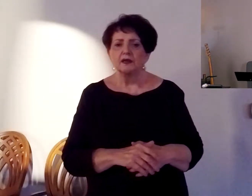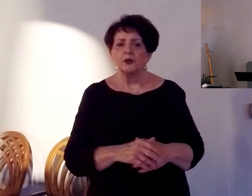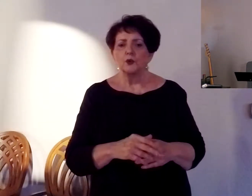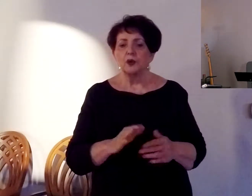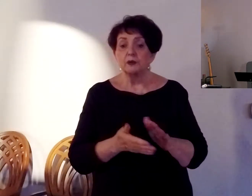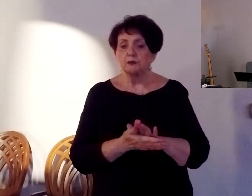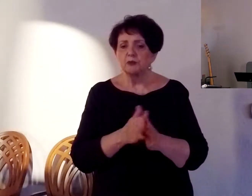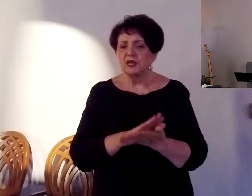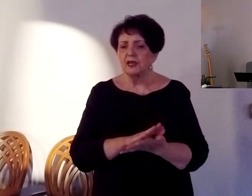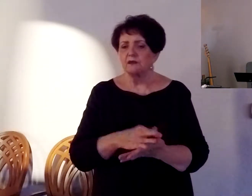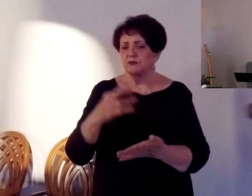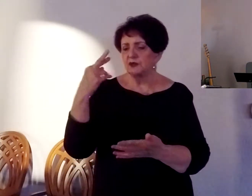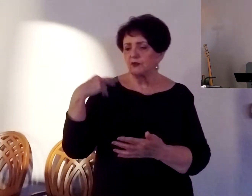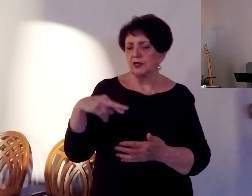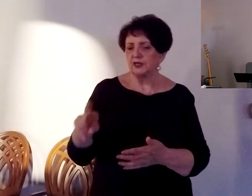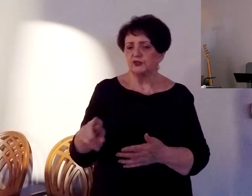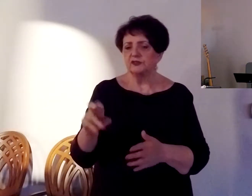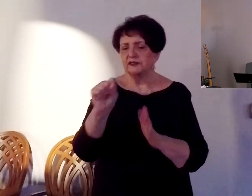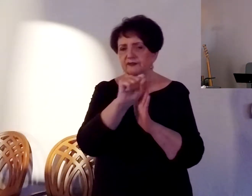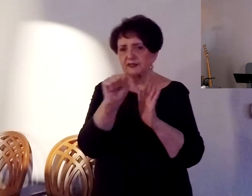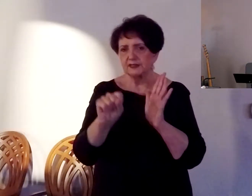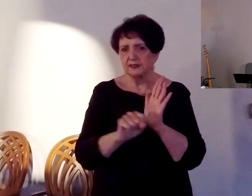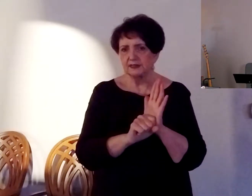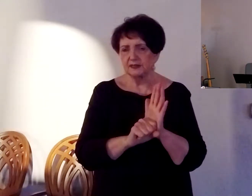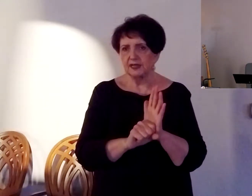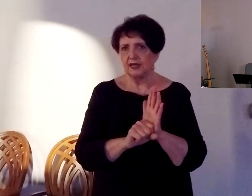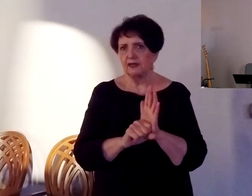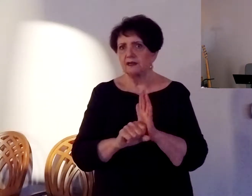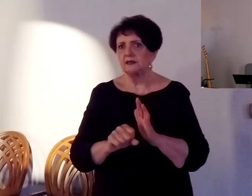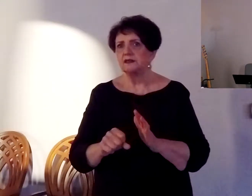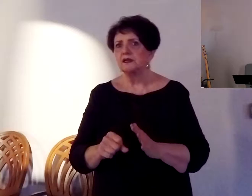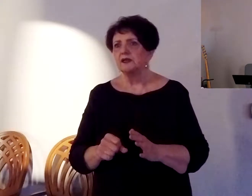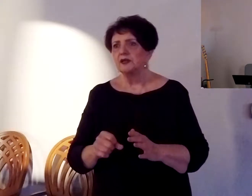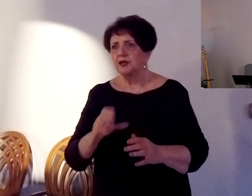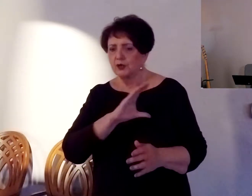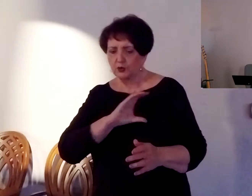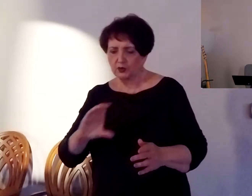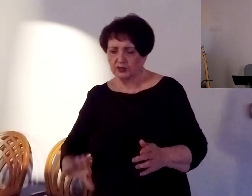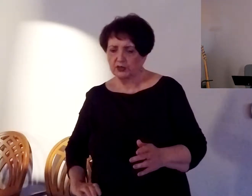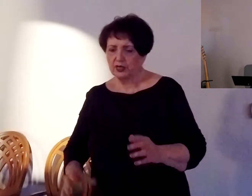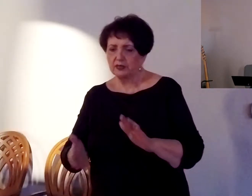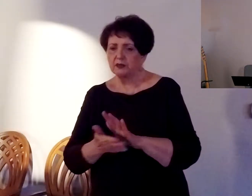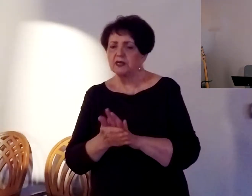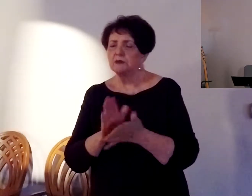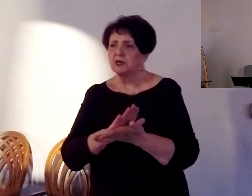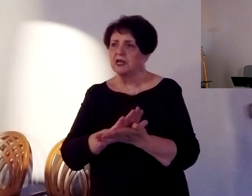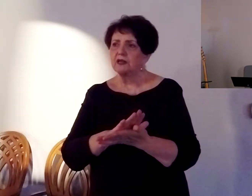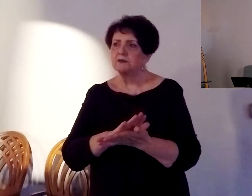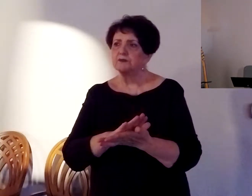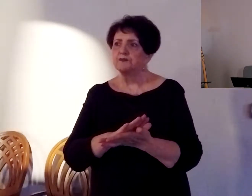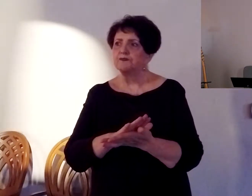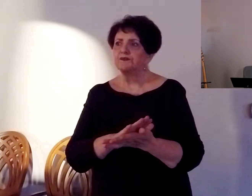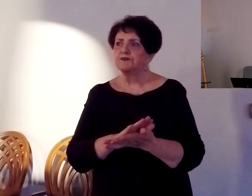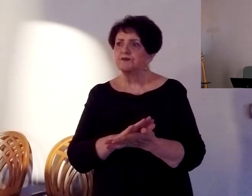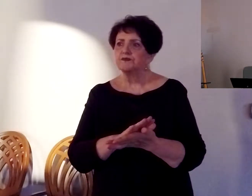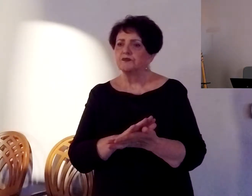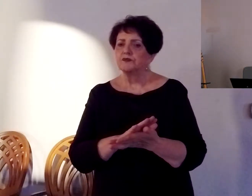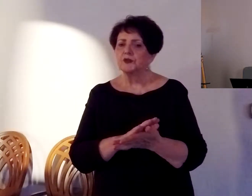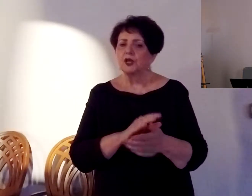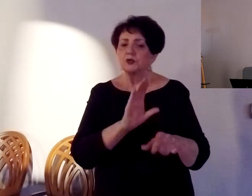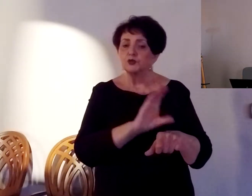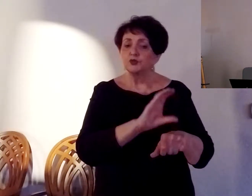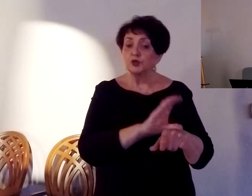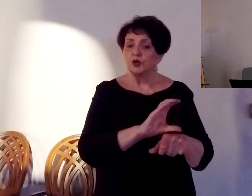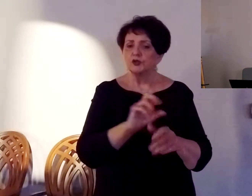state, when Constantinople had his big conversion, and Christianity became when church and state got